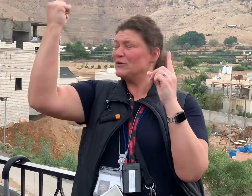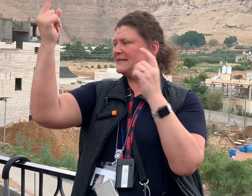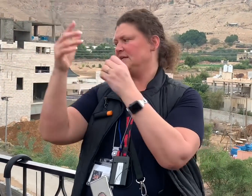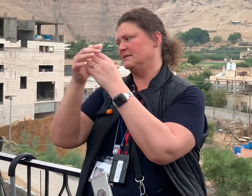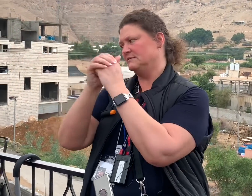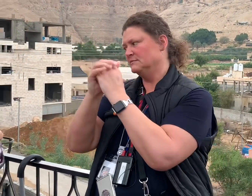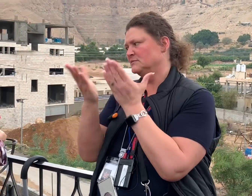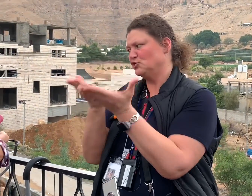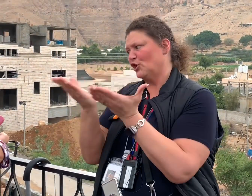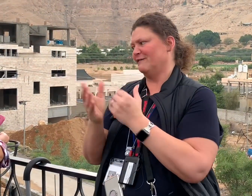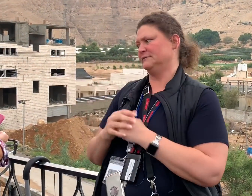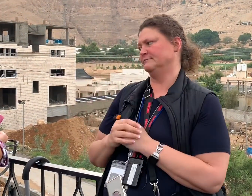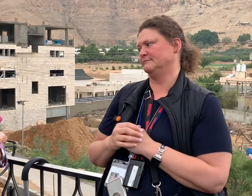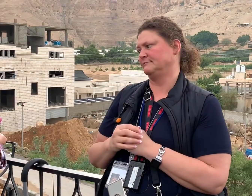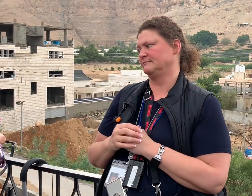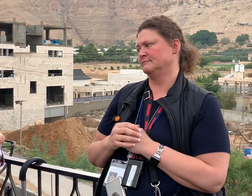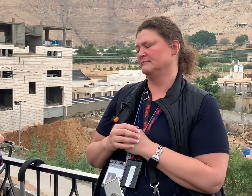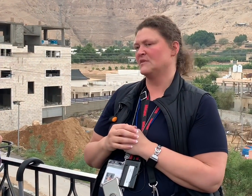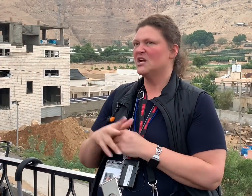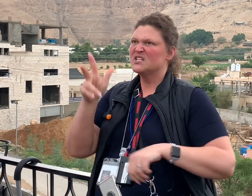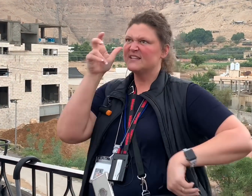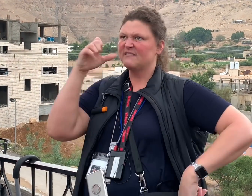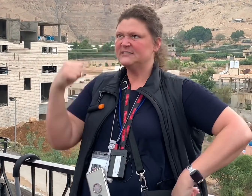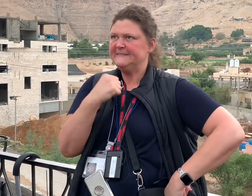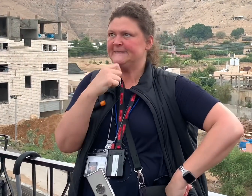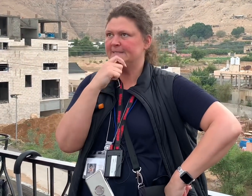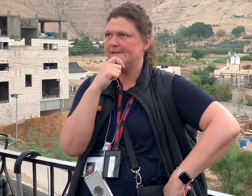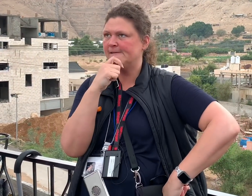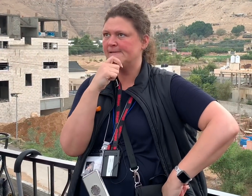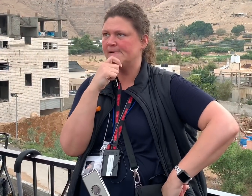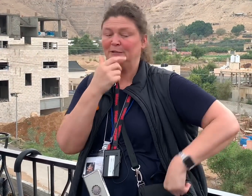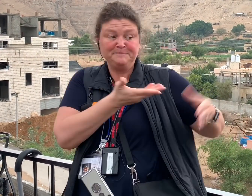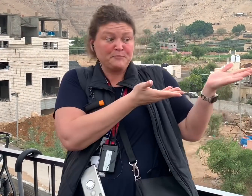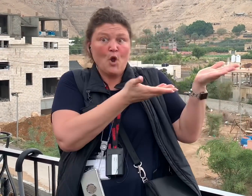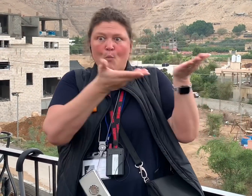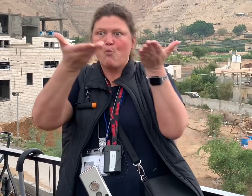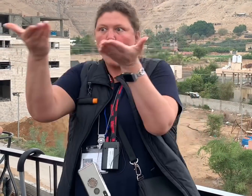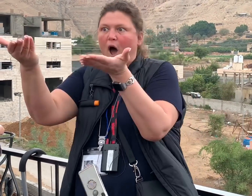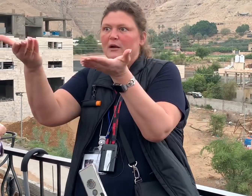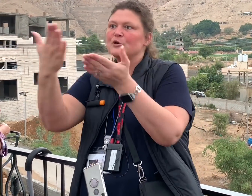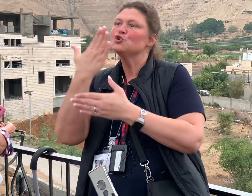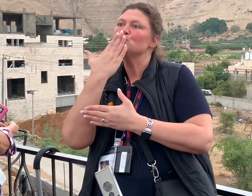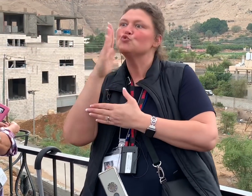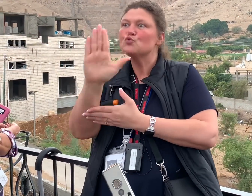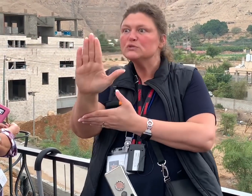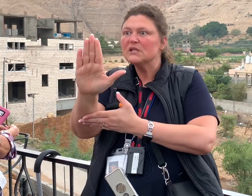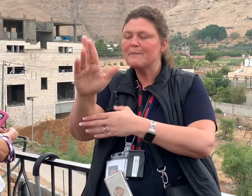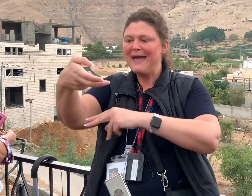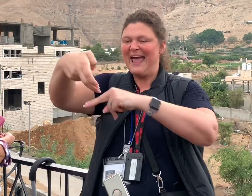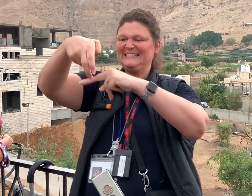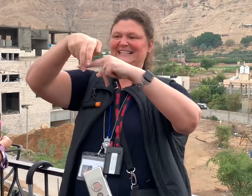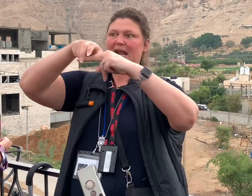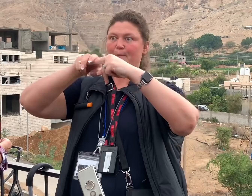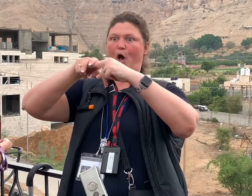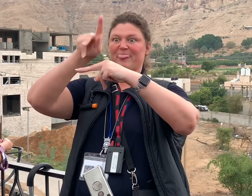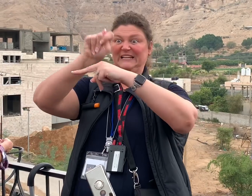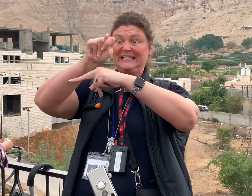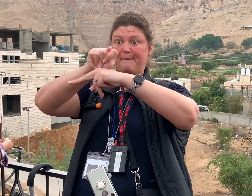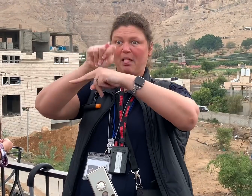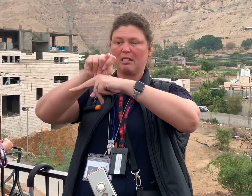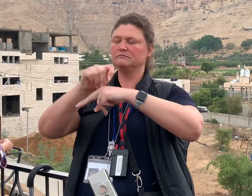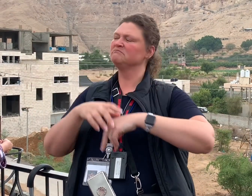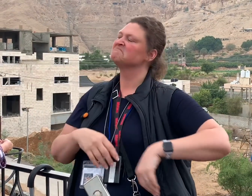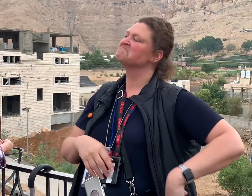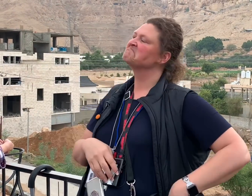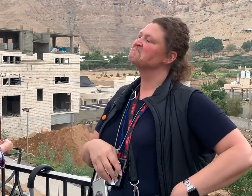you shall serve." Then he brought him to Jerusalem, set him on the pinnacle of the temple, and said to him, "If